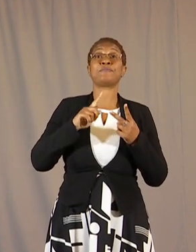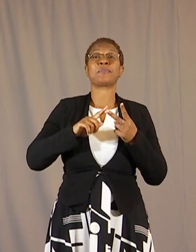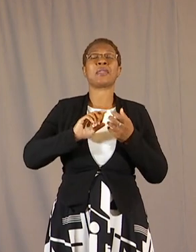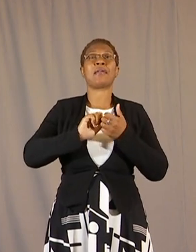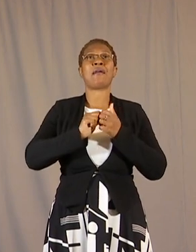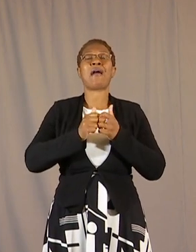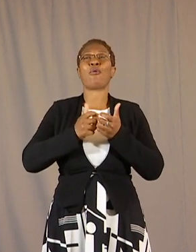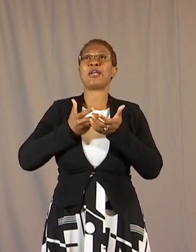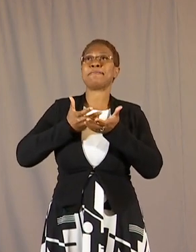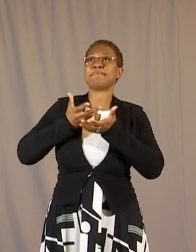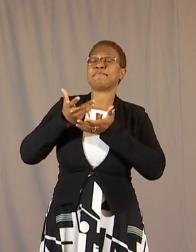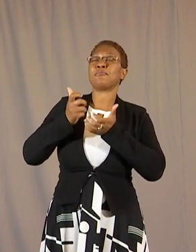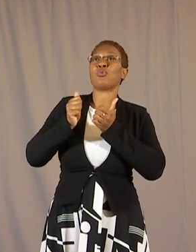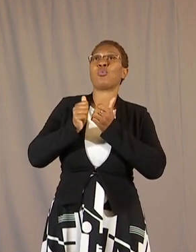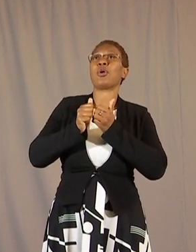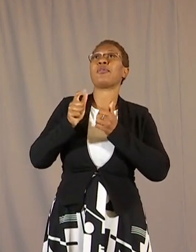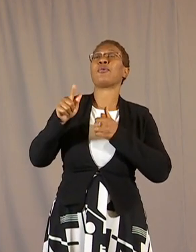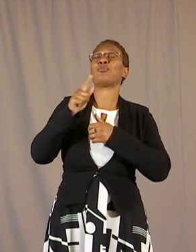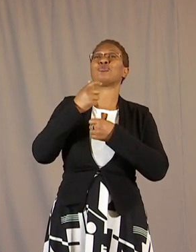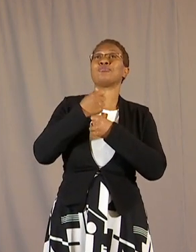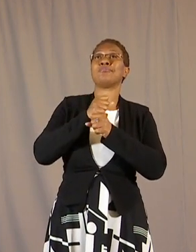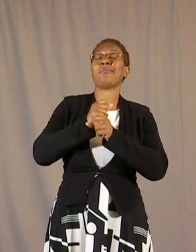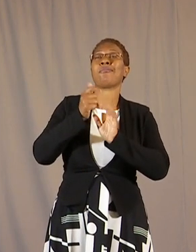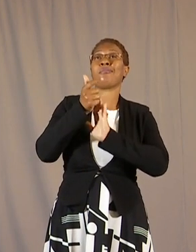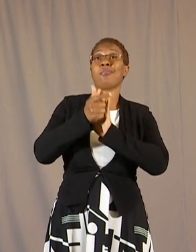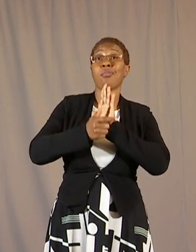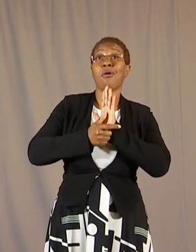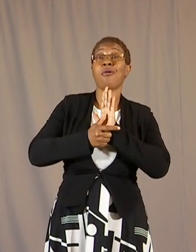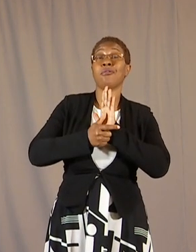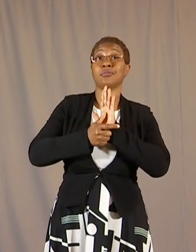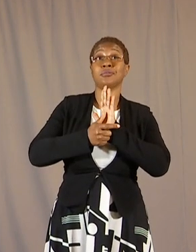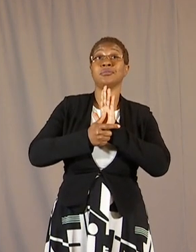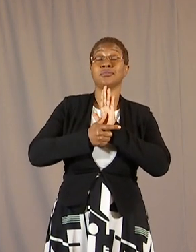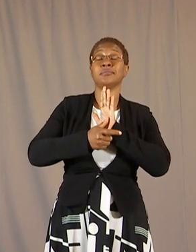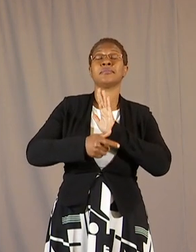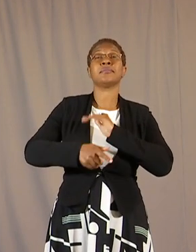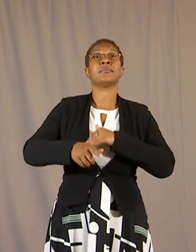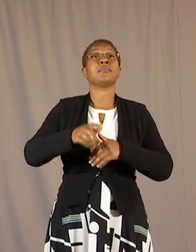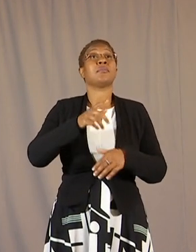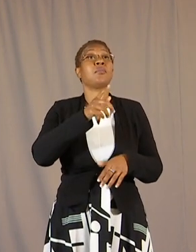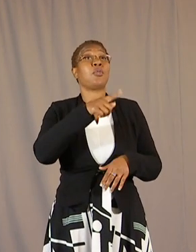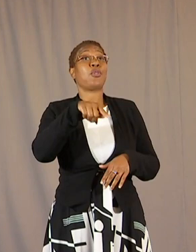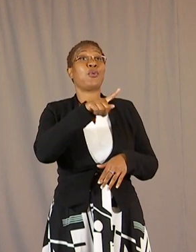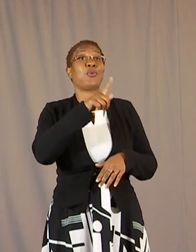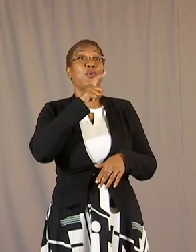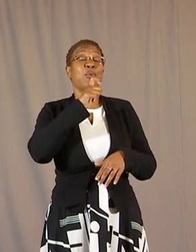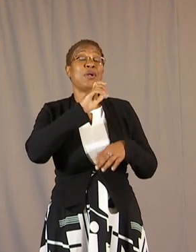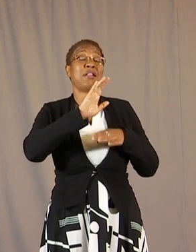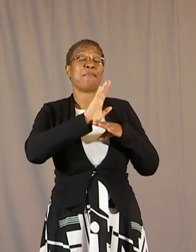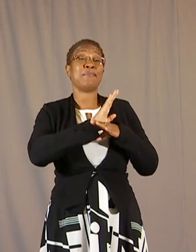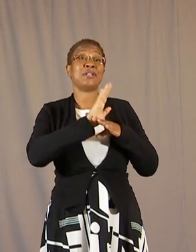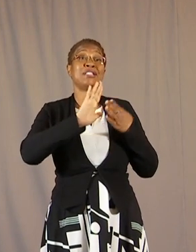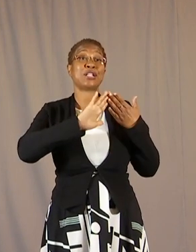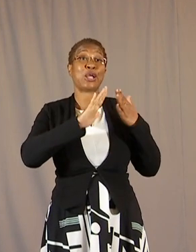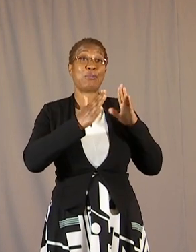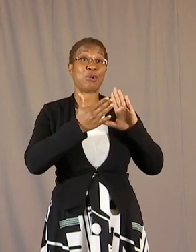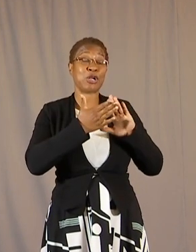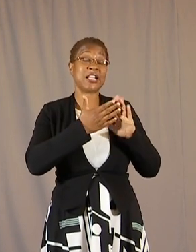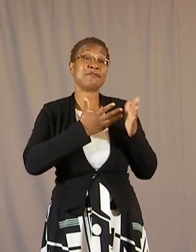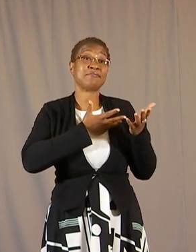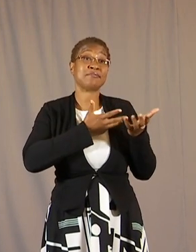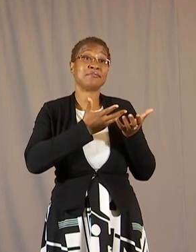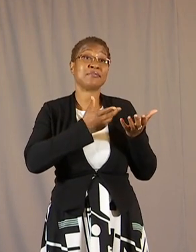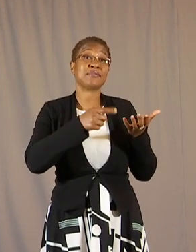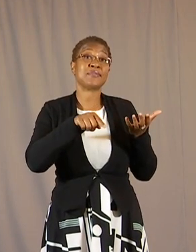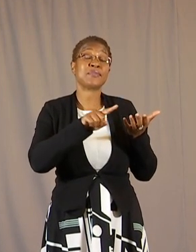to legislators and others. And it means having hard conversations with our business community and corporations, because